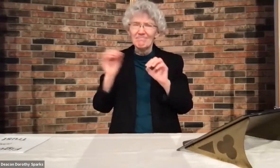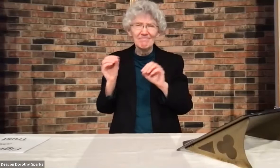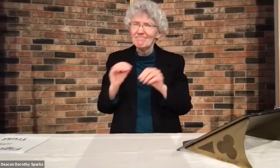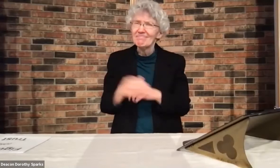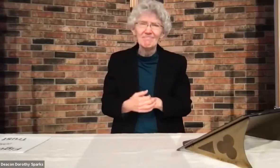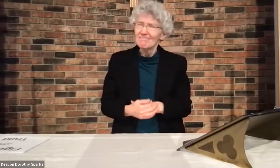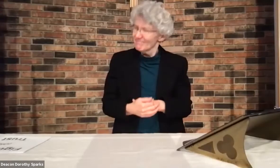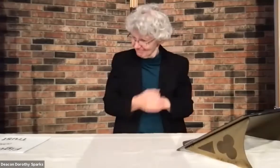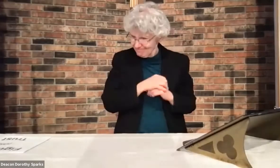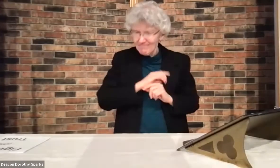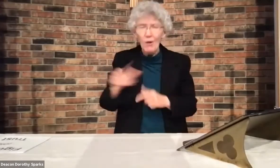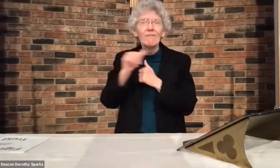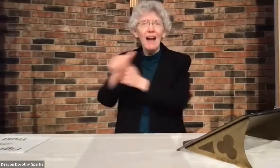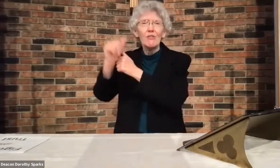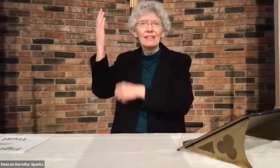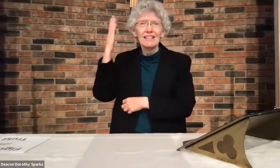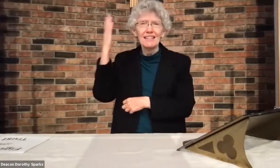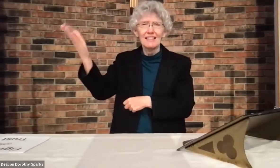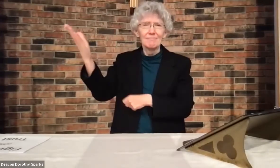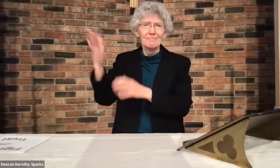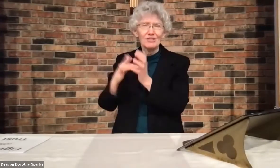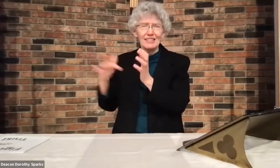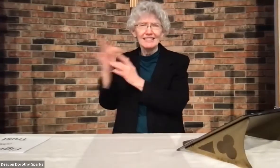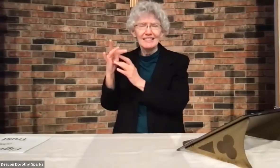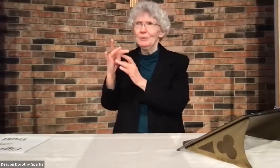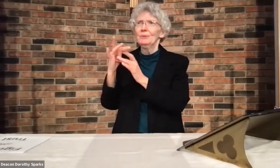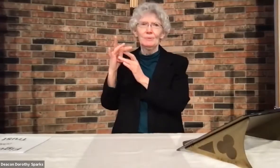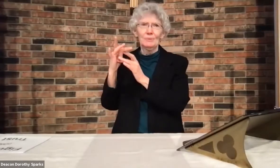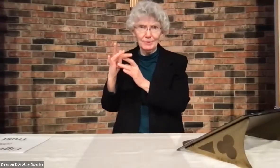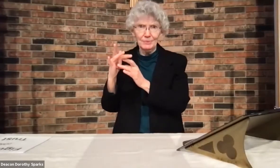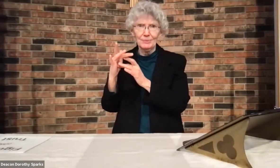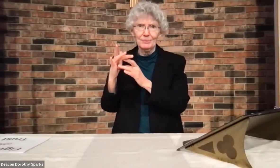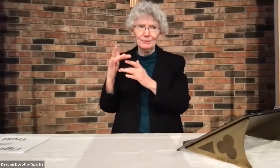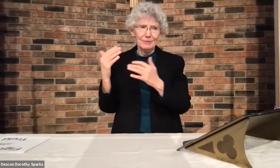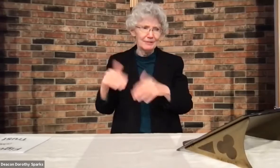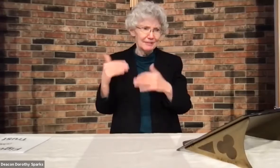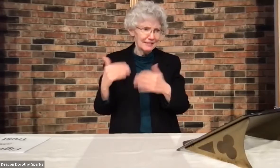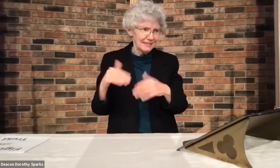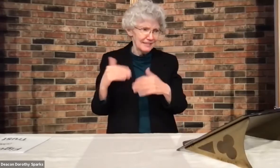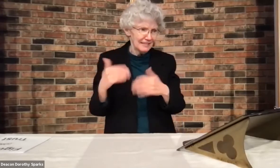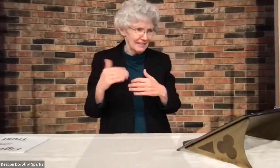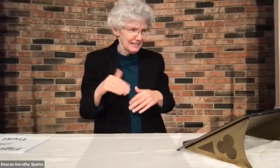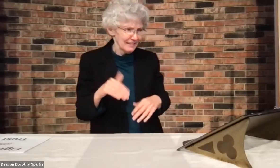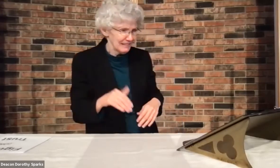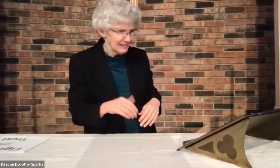him. But Peter did not do this. He dropped everything and followed him